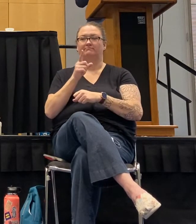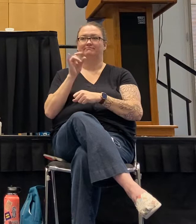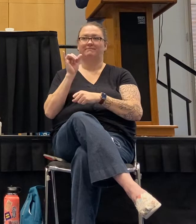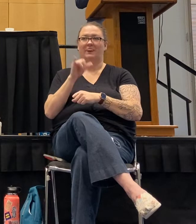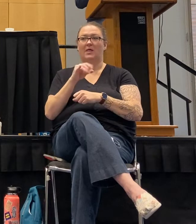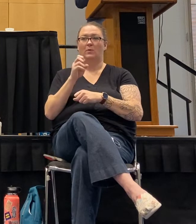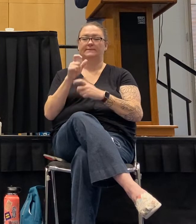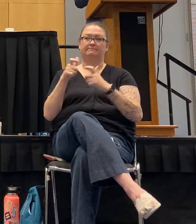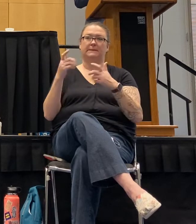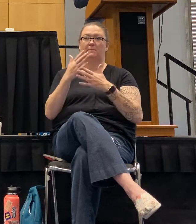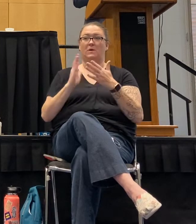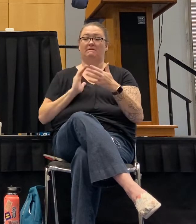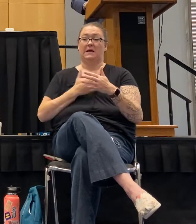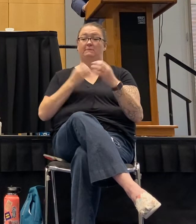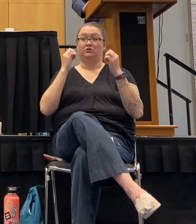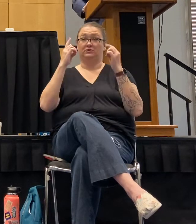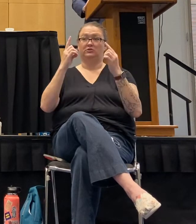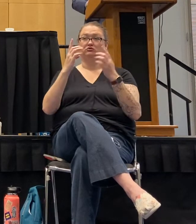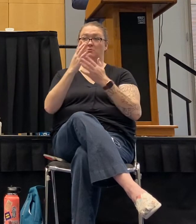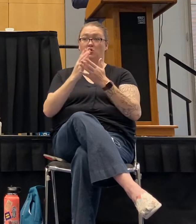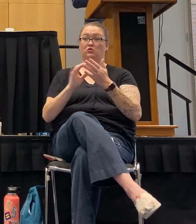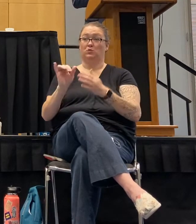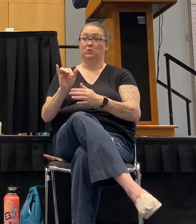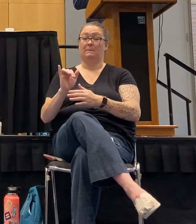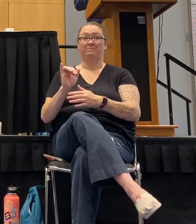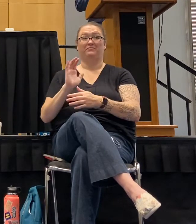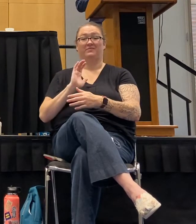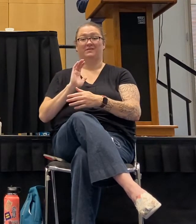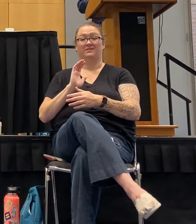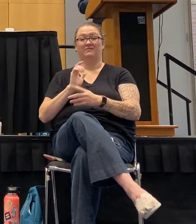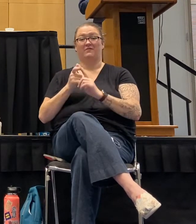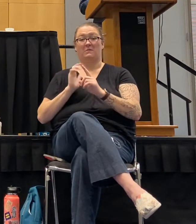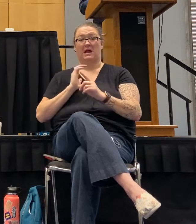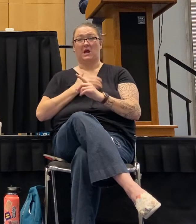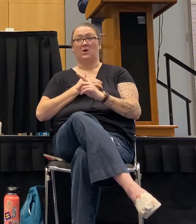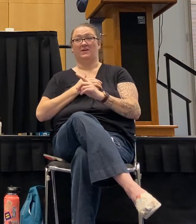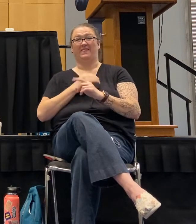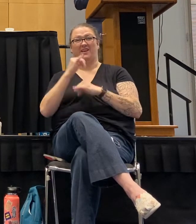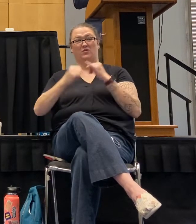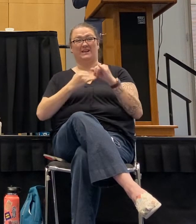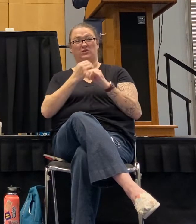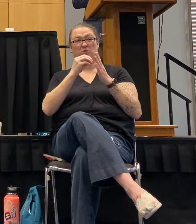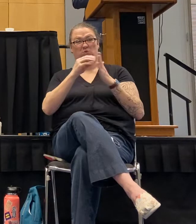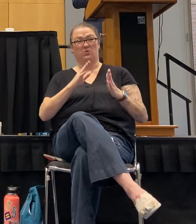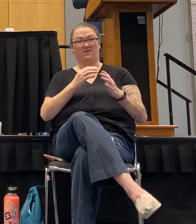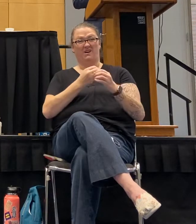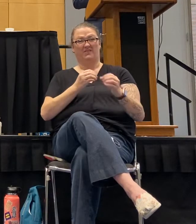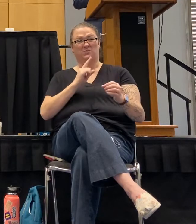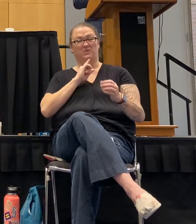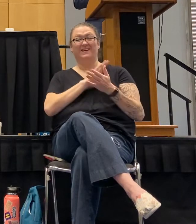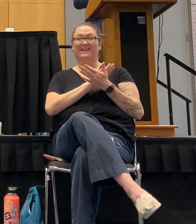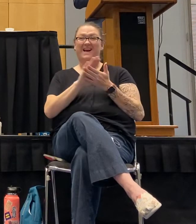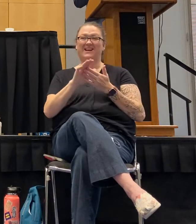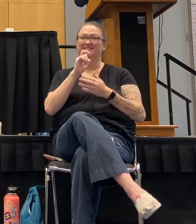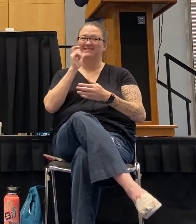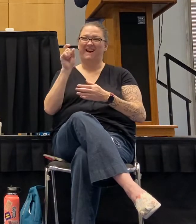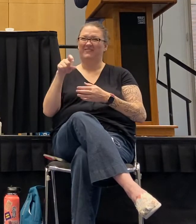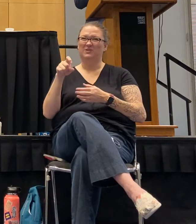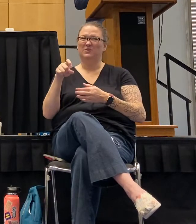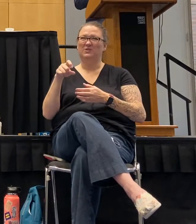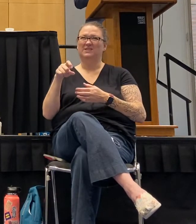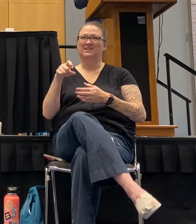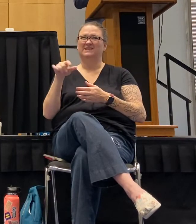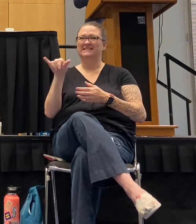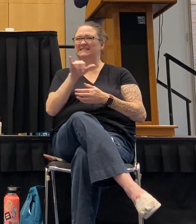was a big part of our educational piece. And on our side as the International Student Office, it's been really nice not to have that